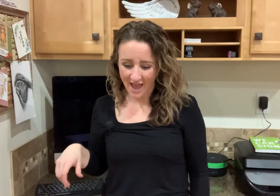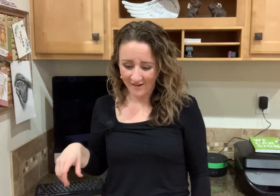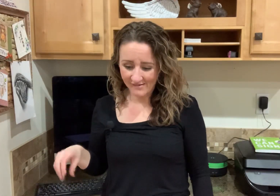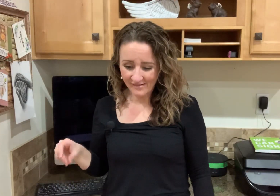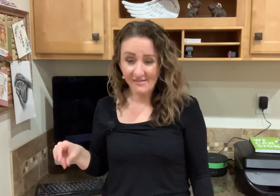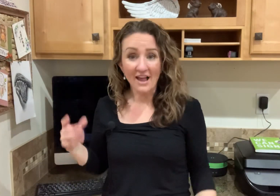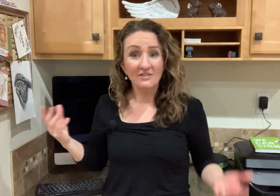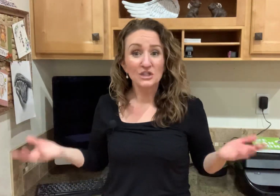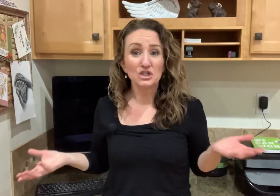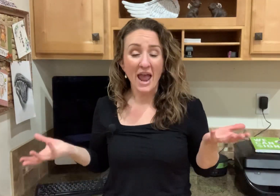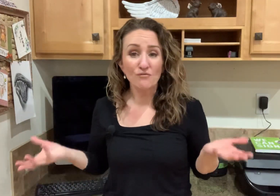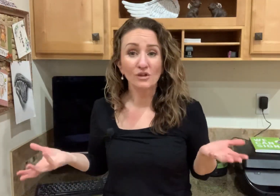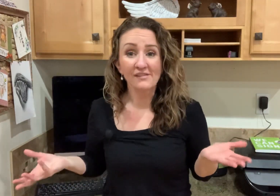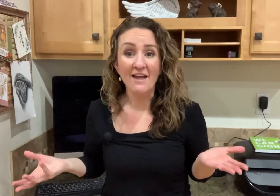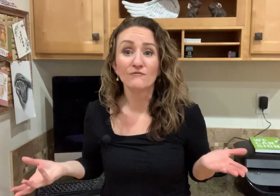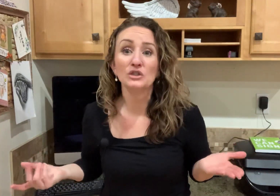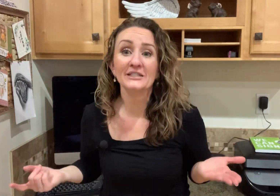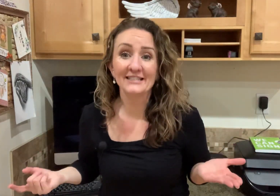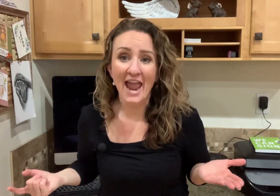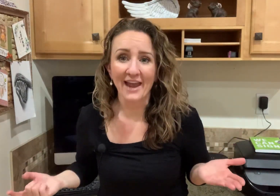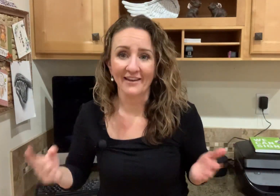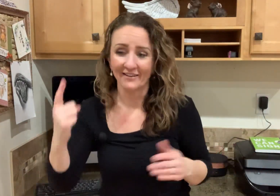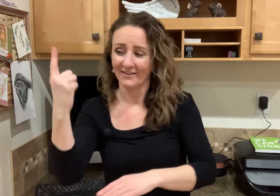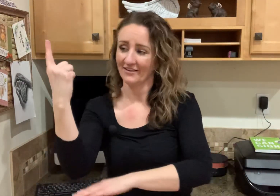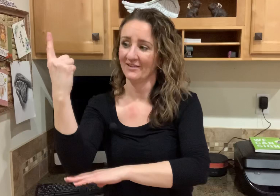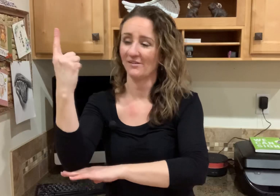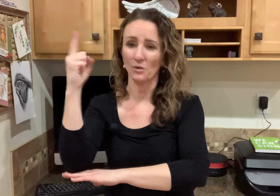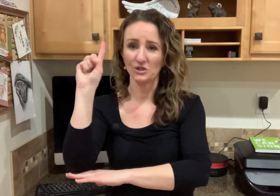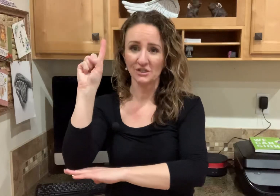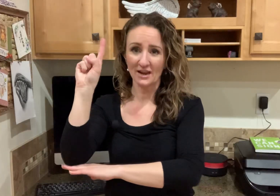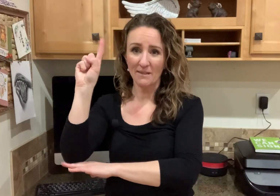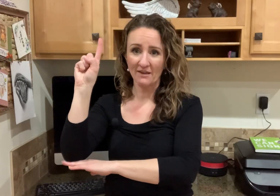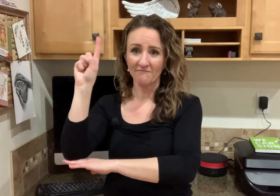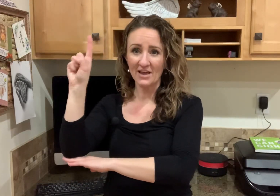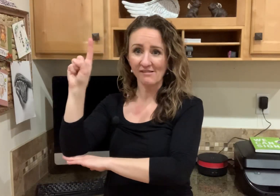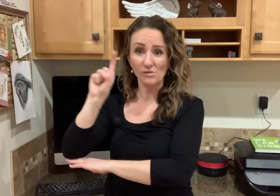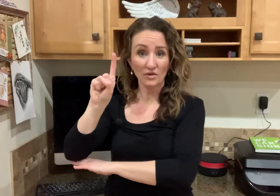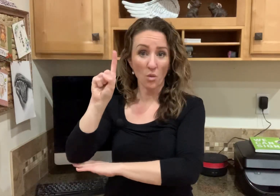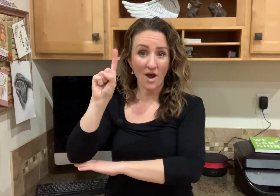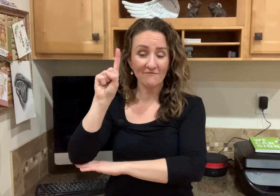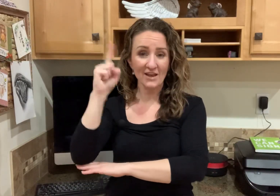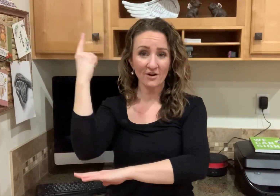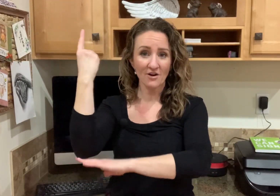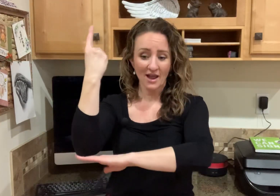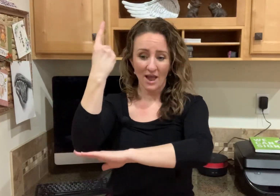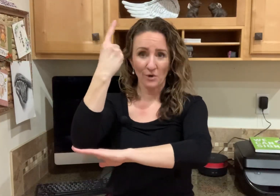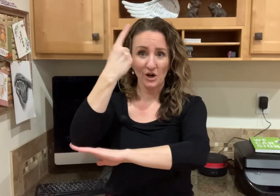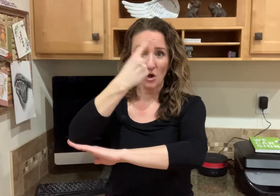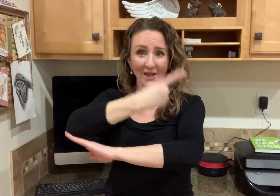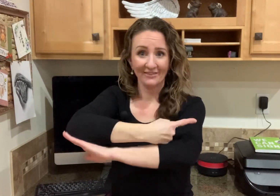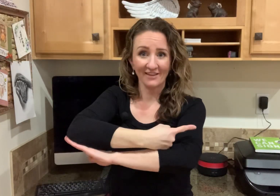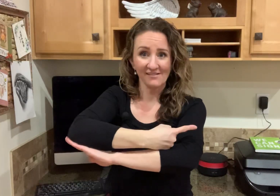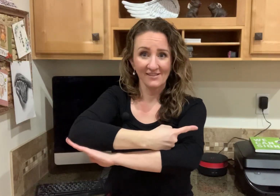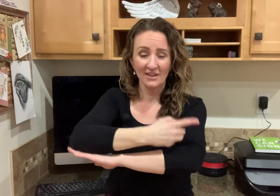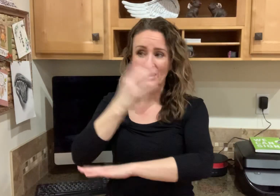Next is the general sign for day. So we're just going to make a fist with one finger, and we're going to go like this. Think of